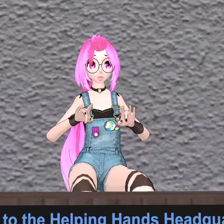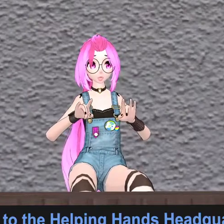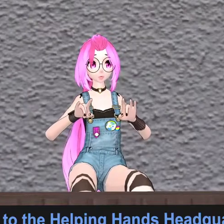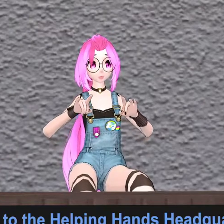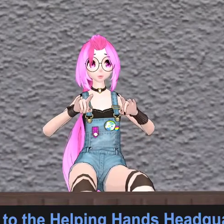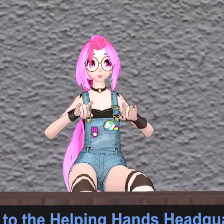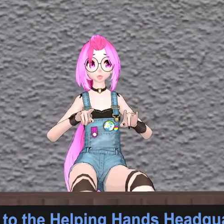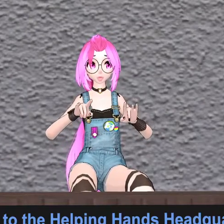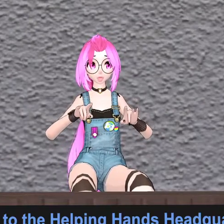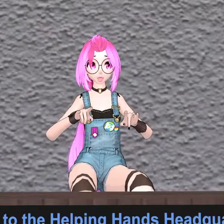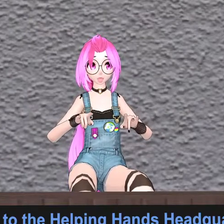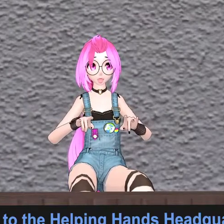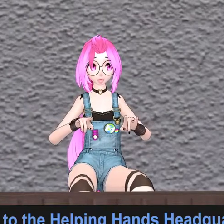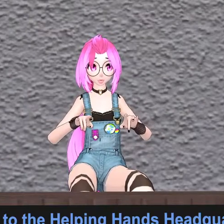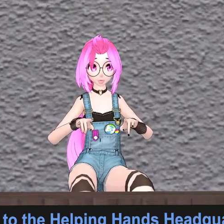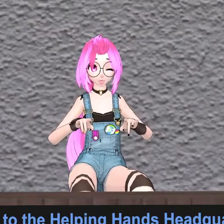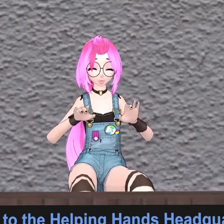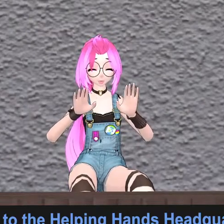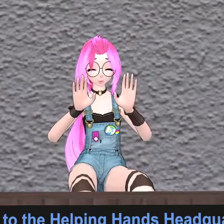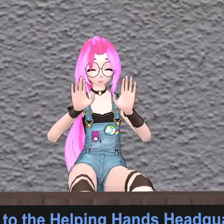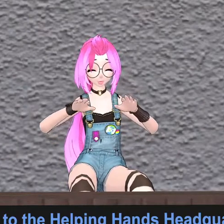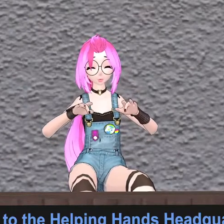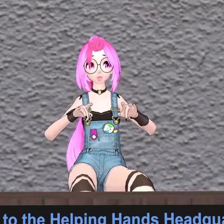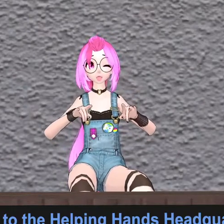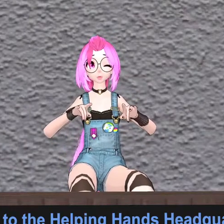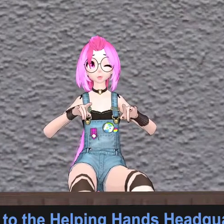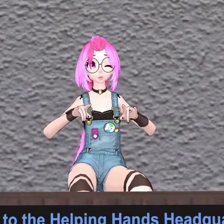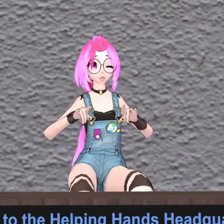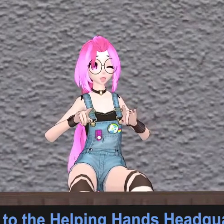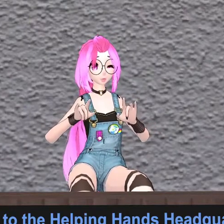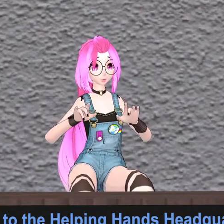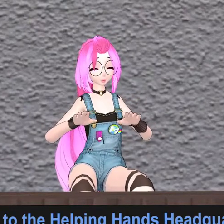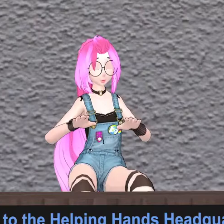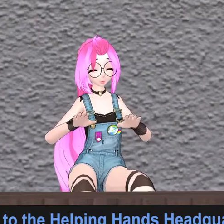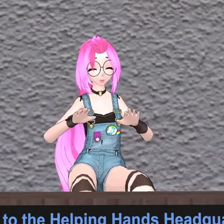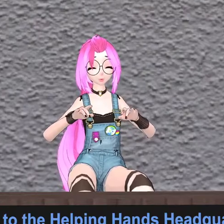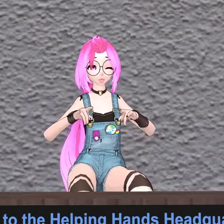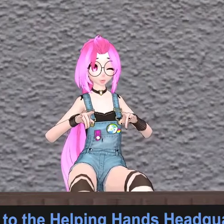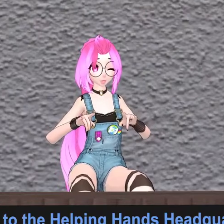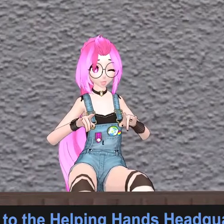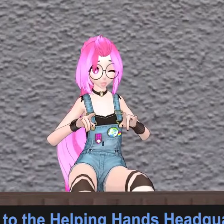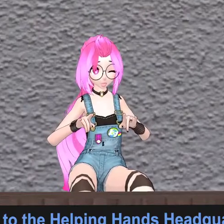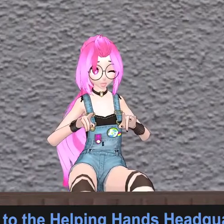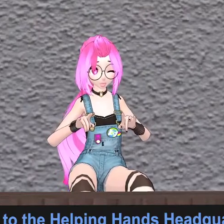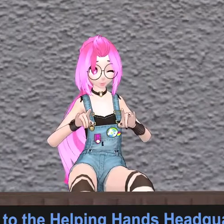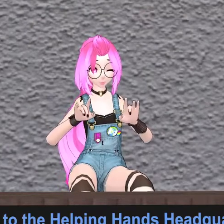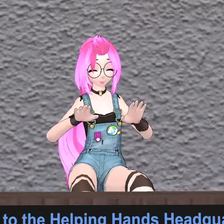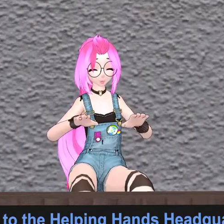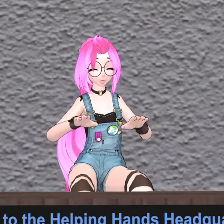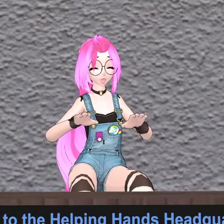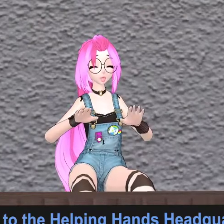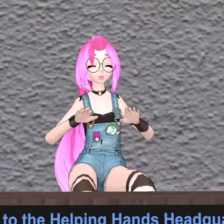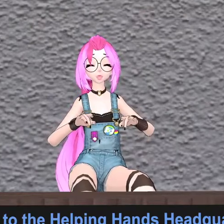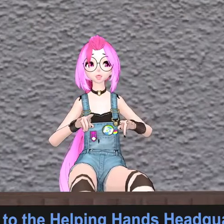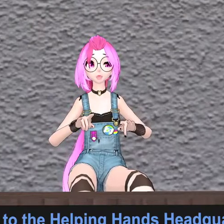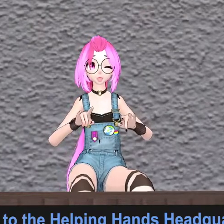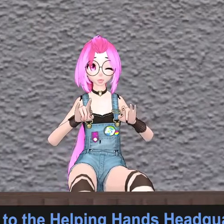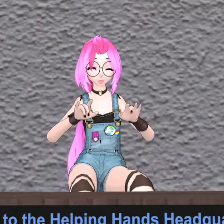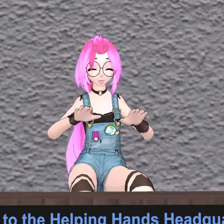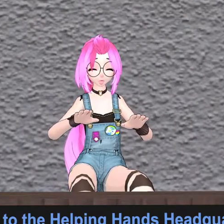each other, and then you're going to kind of open it. Wait, hold on. Yeah, you're going to kind of like fling it and kind of